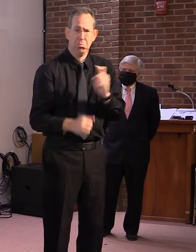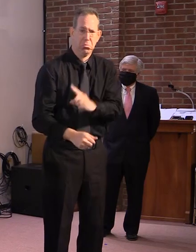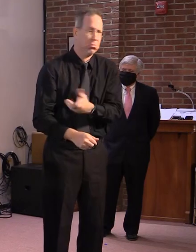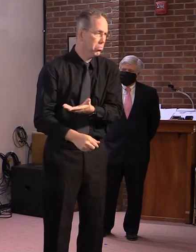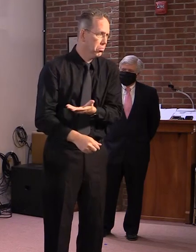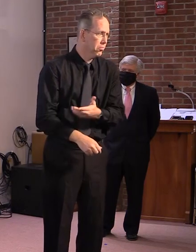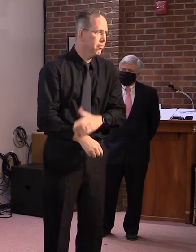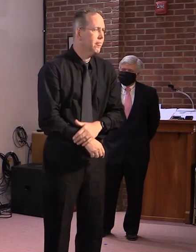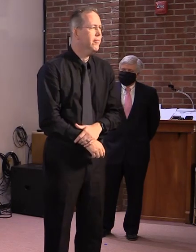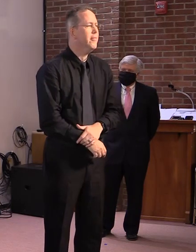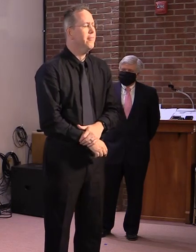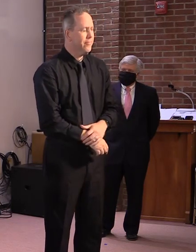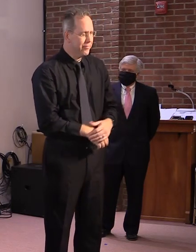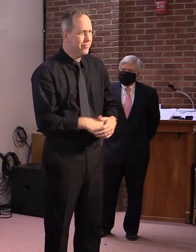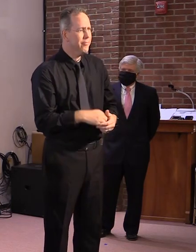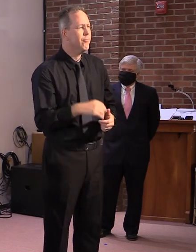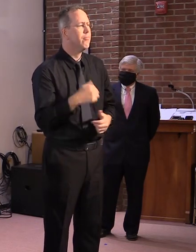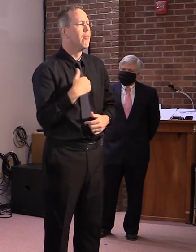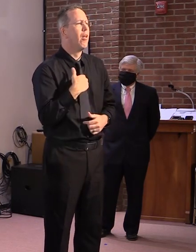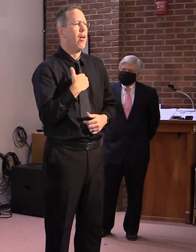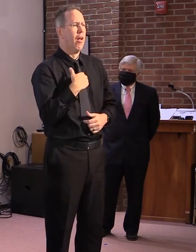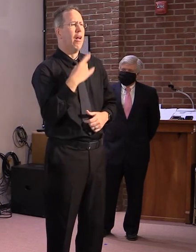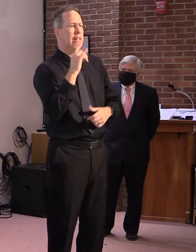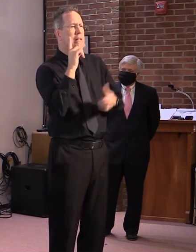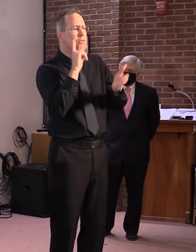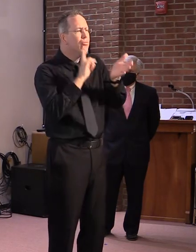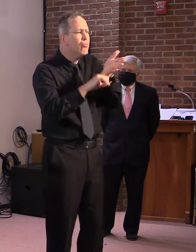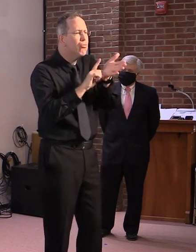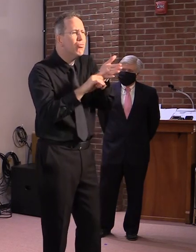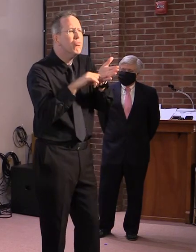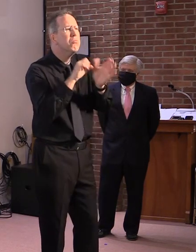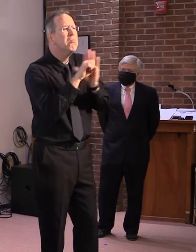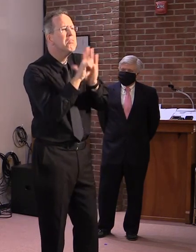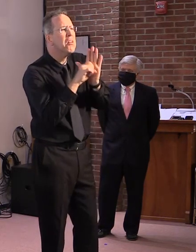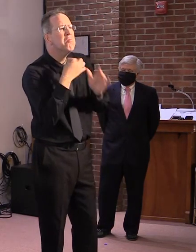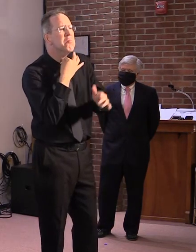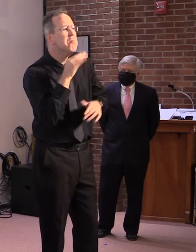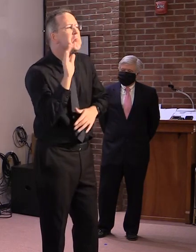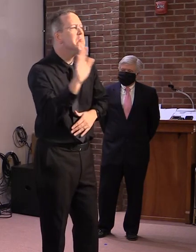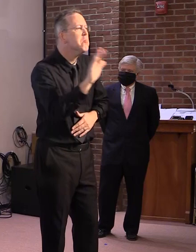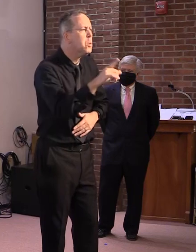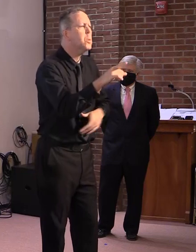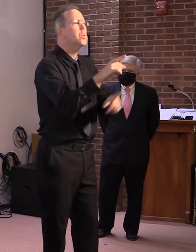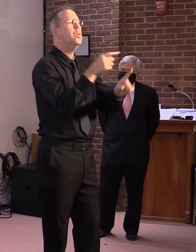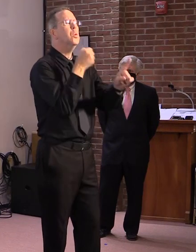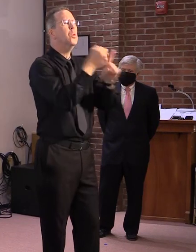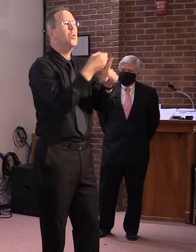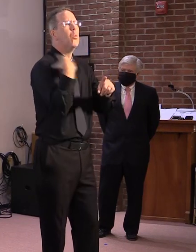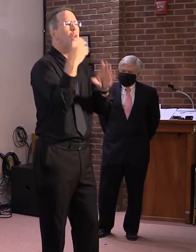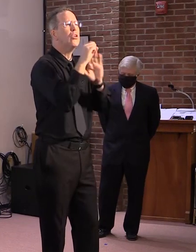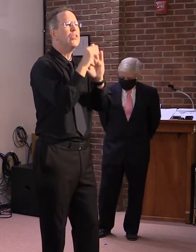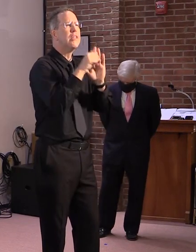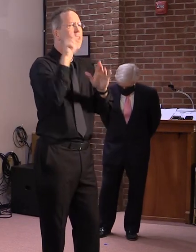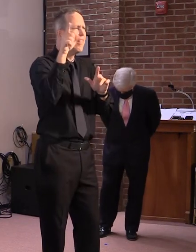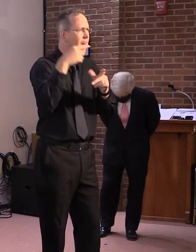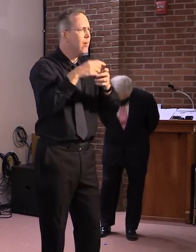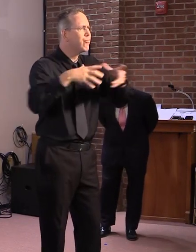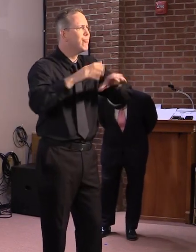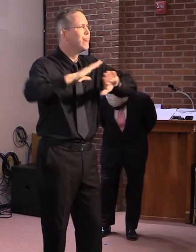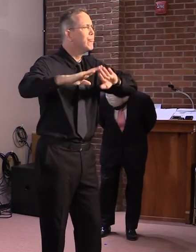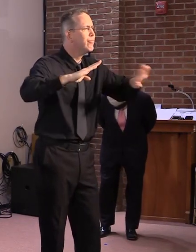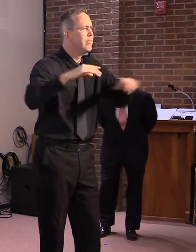in Vermont, unless you have knowledge or you heard that there's going to be something of